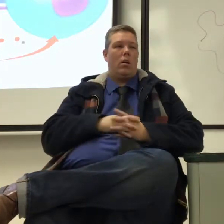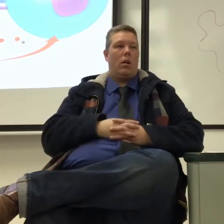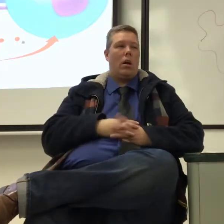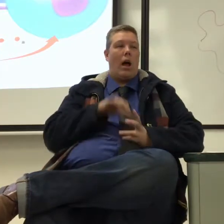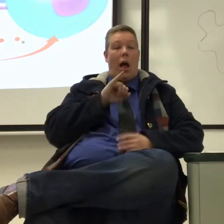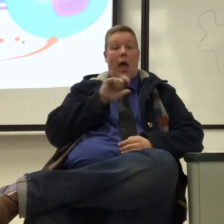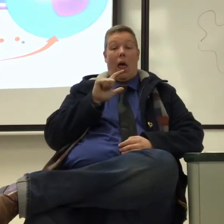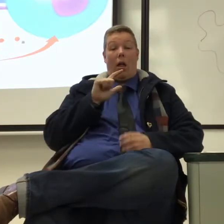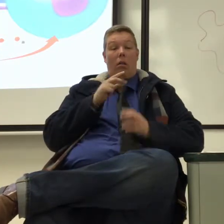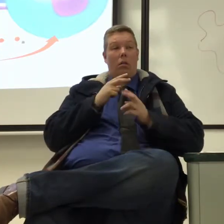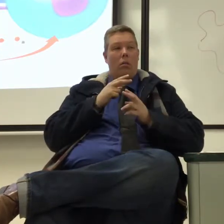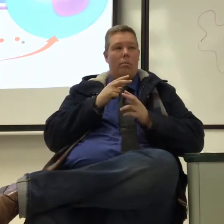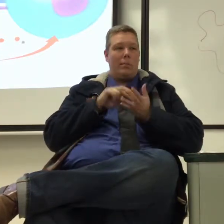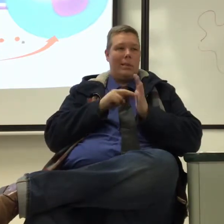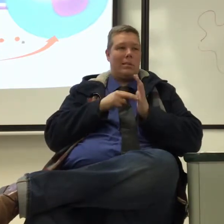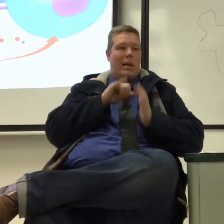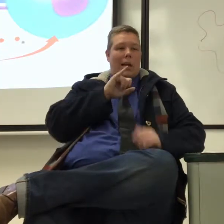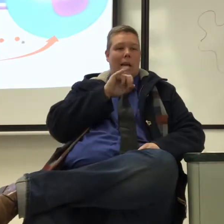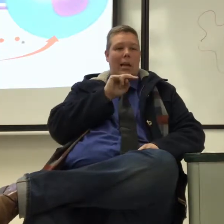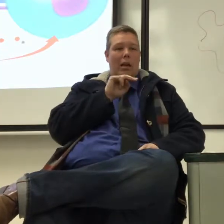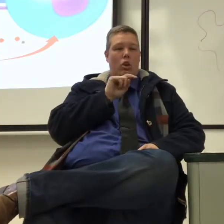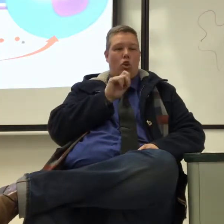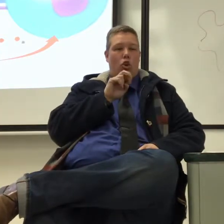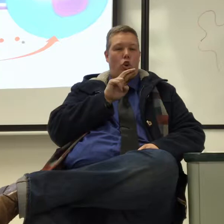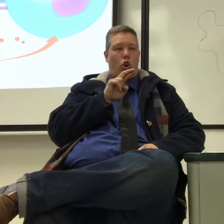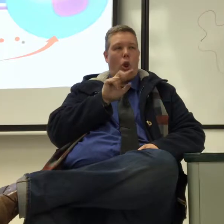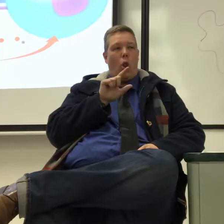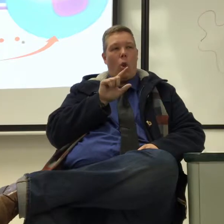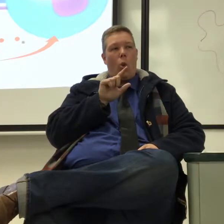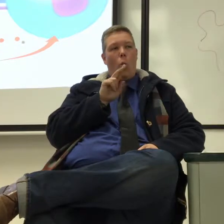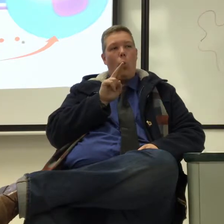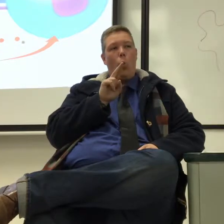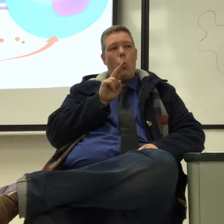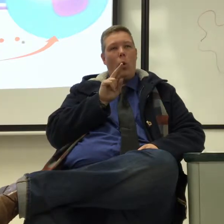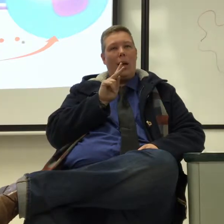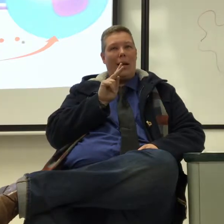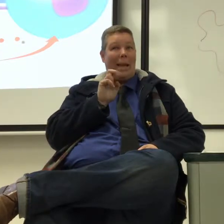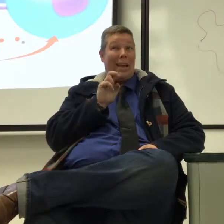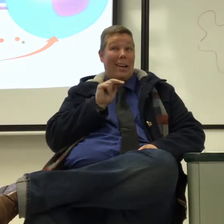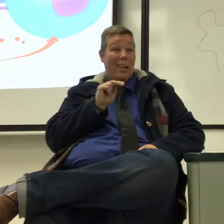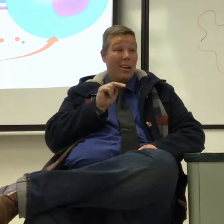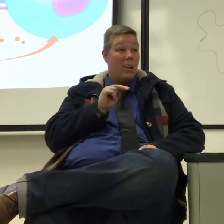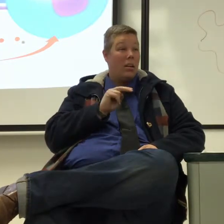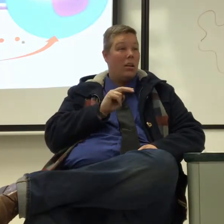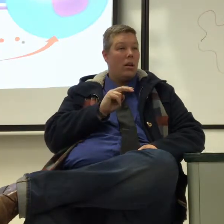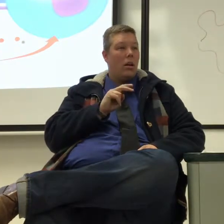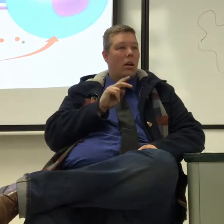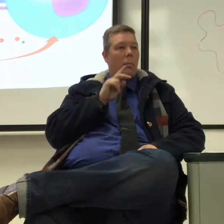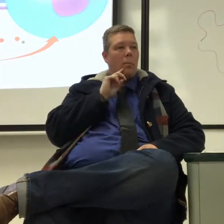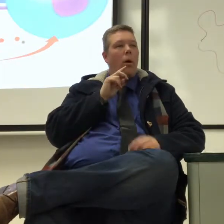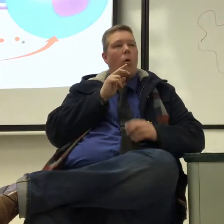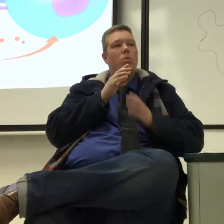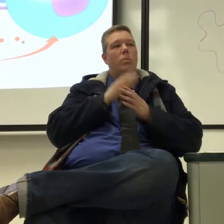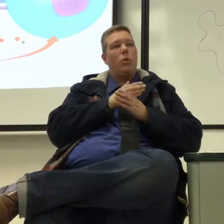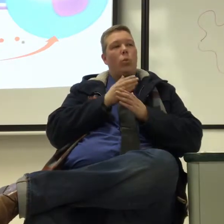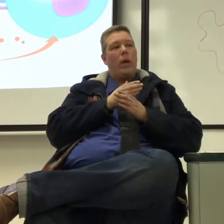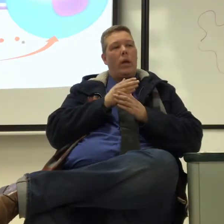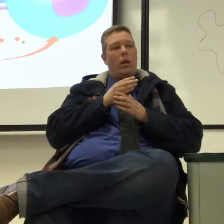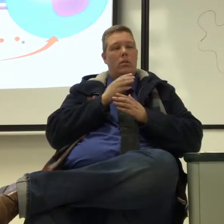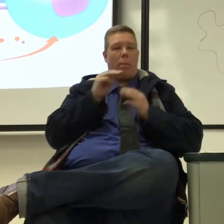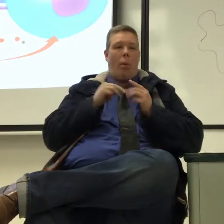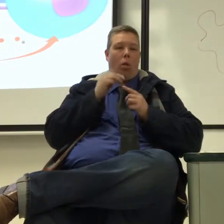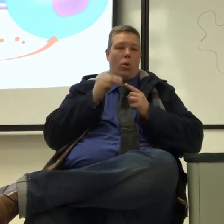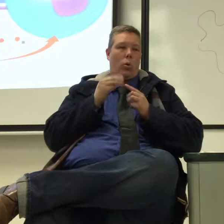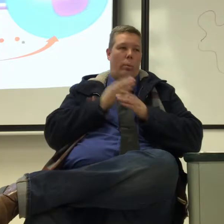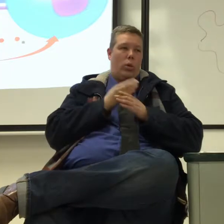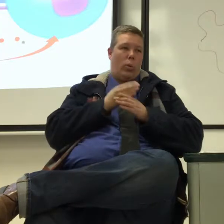IL stands for interleukin, and that's easy to remember. This is a molecule secreted between leukocytes,